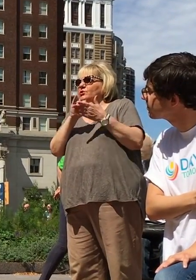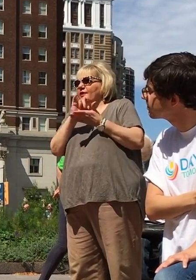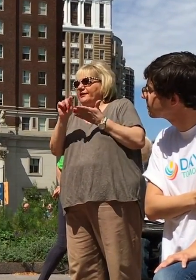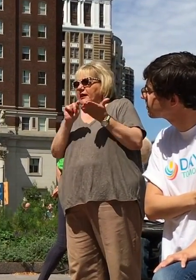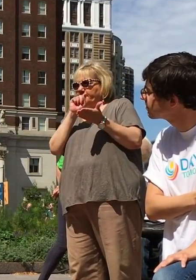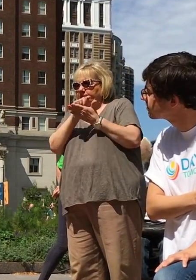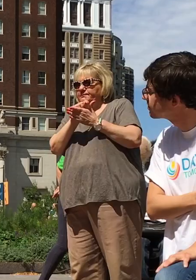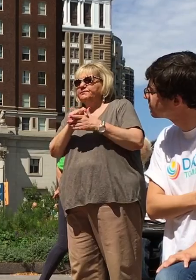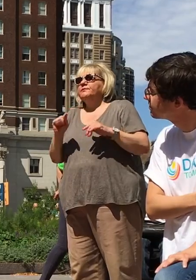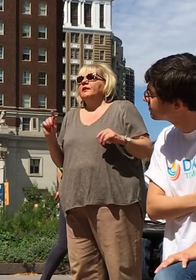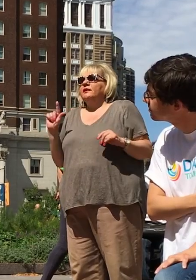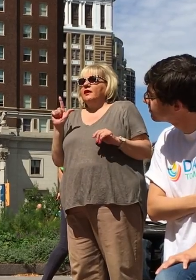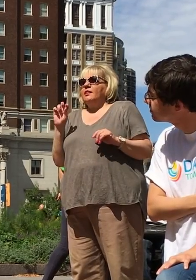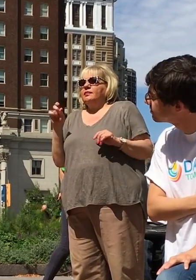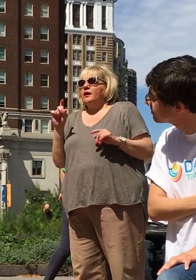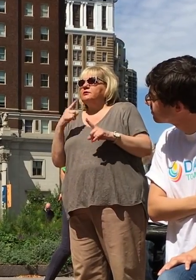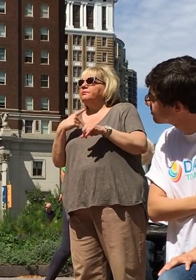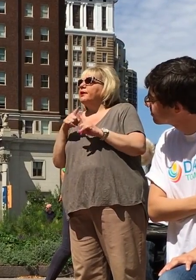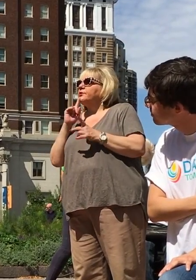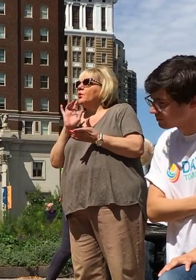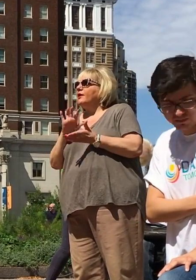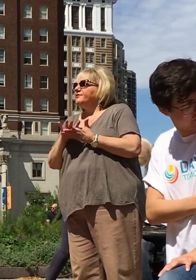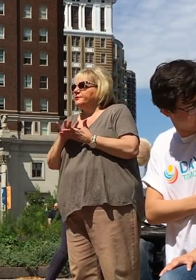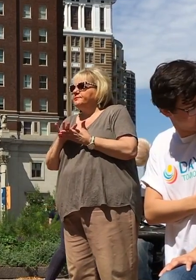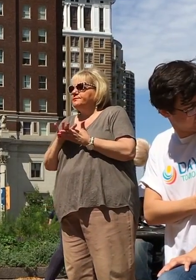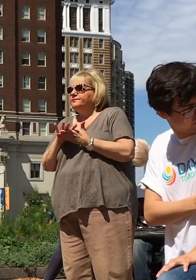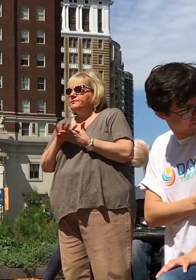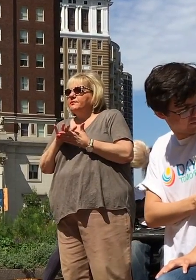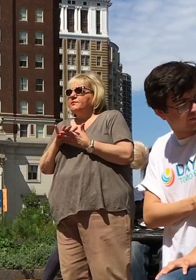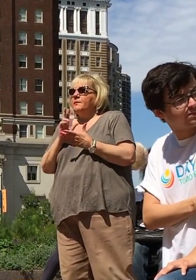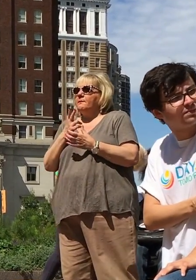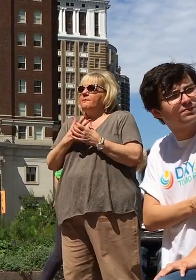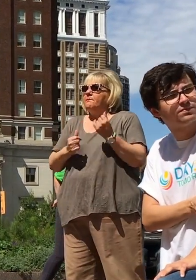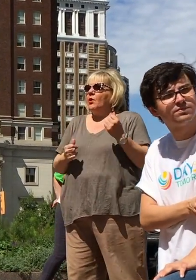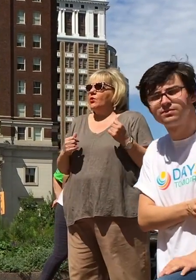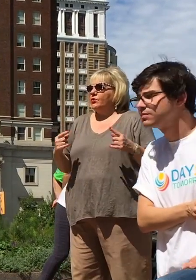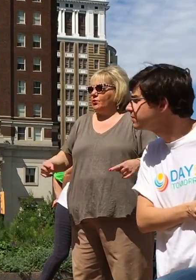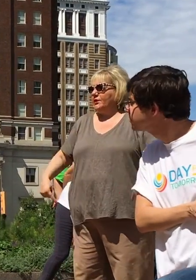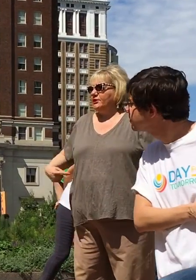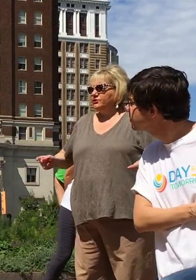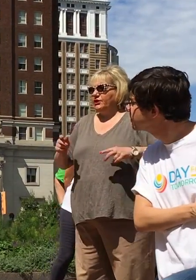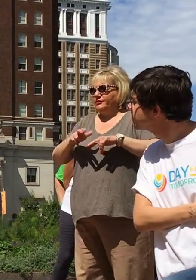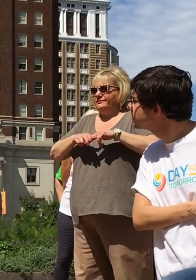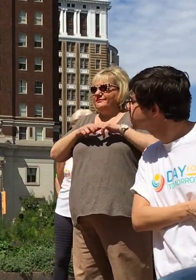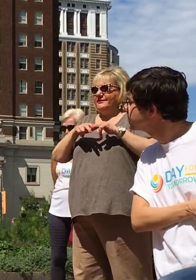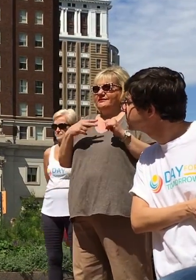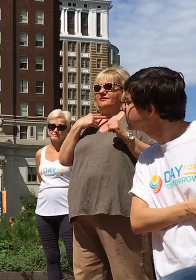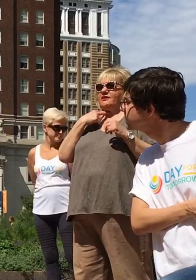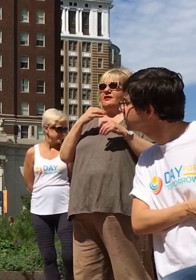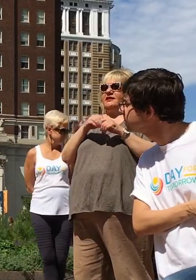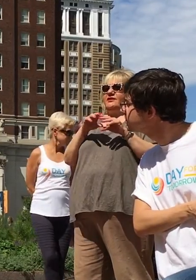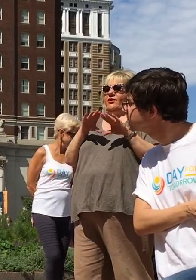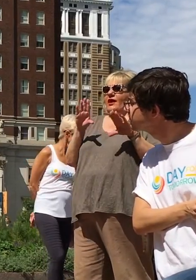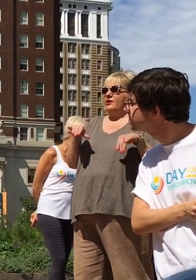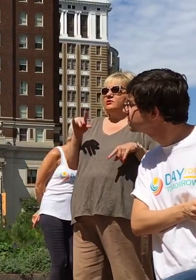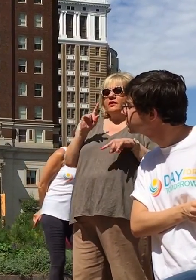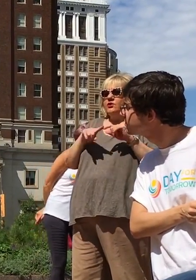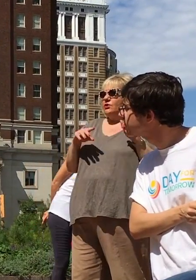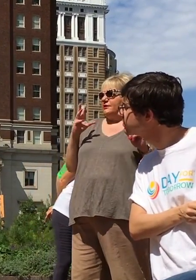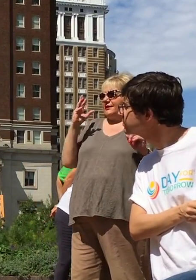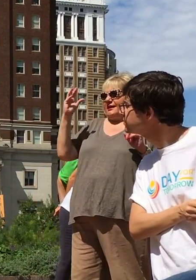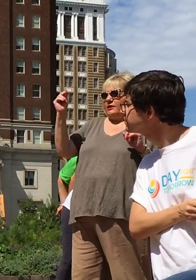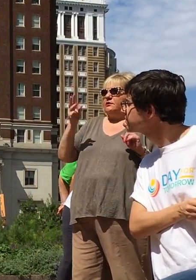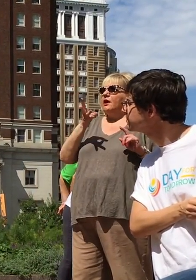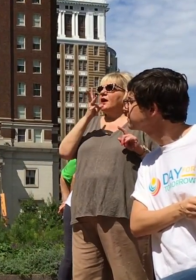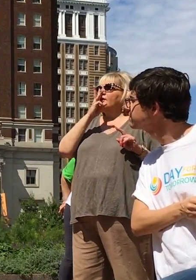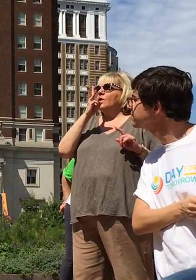time, he and his wife, who are both wheelchair bound, were stuck in their home. They couldn't get out, and the